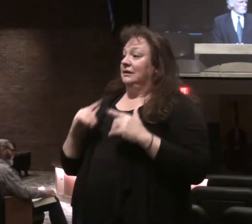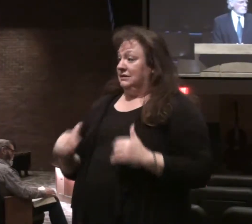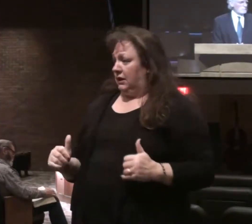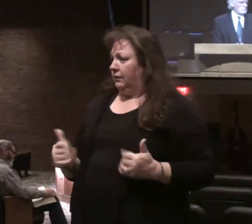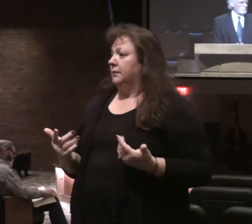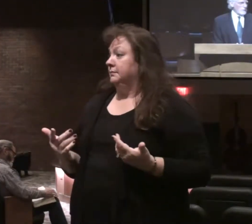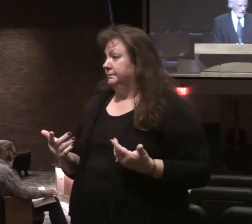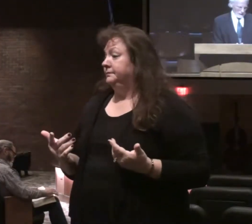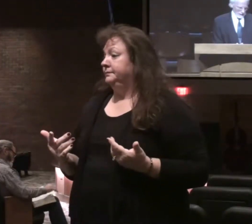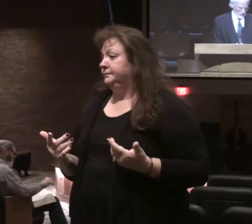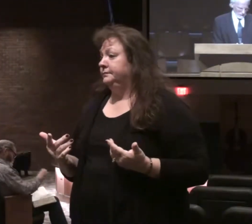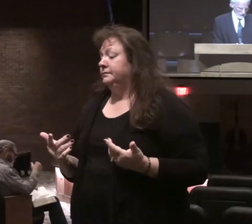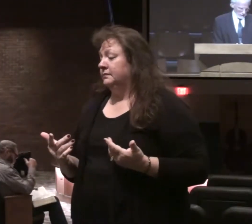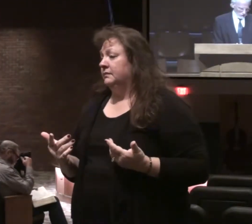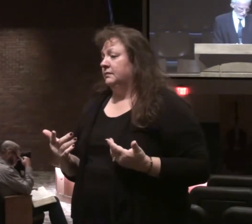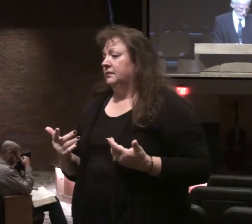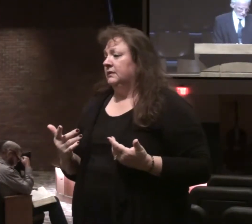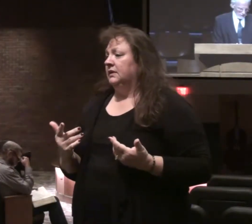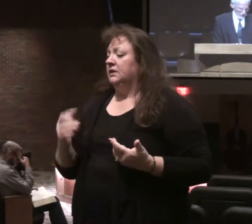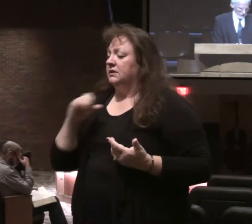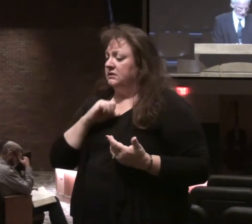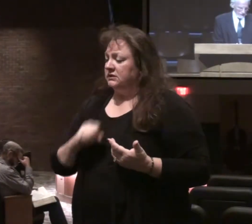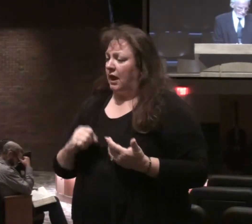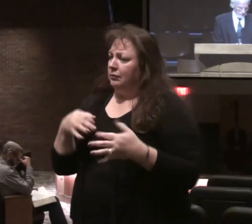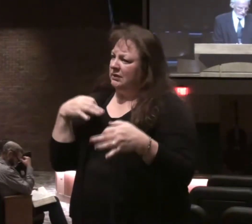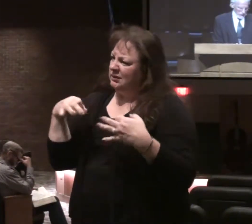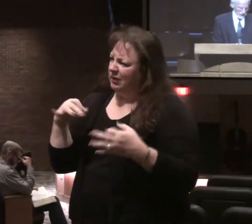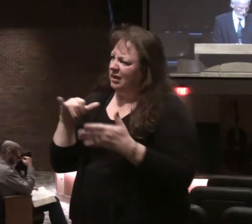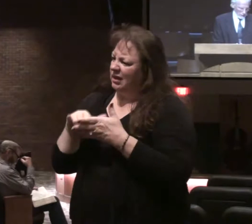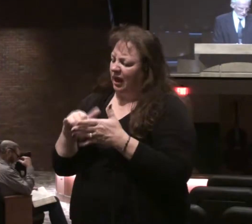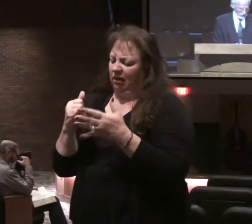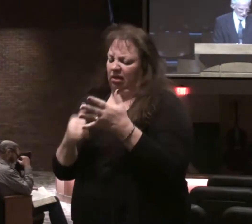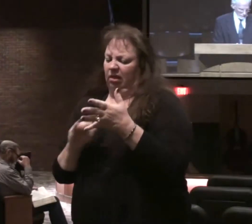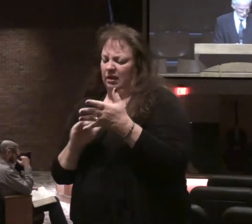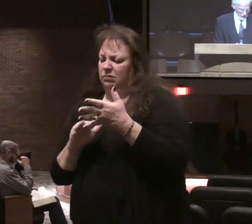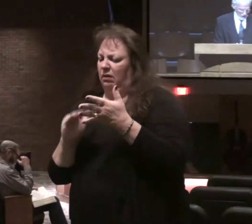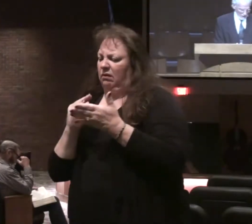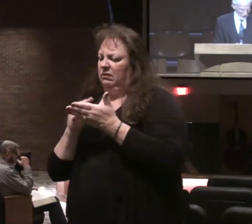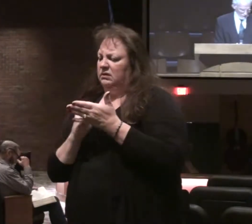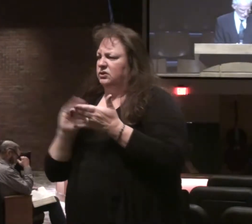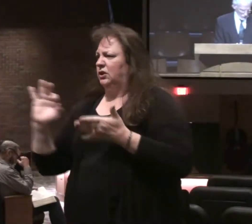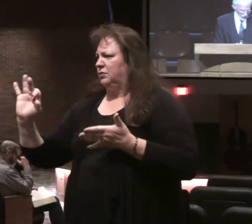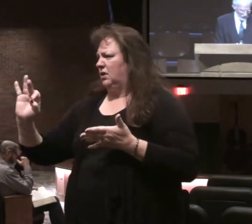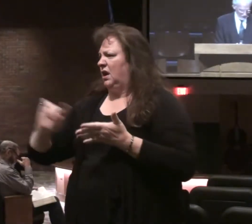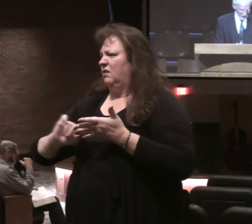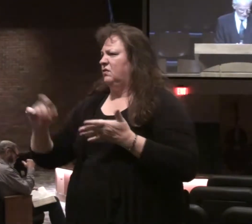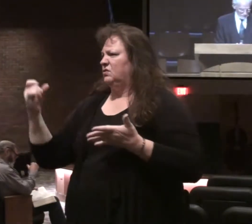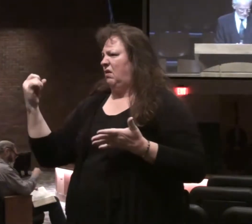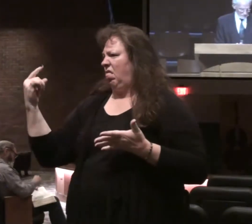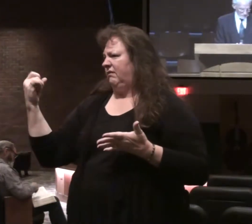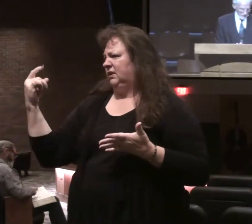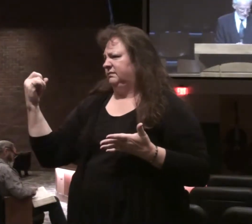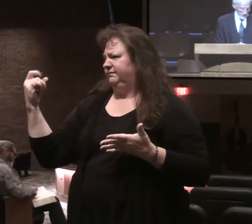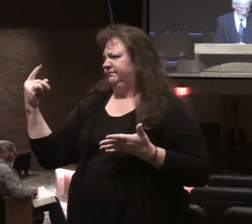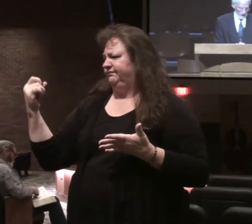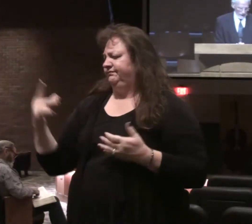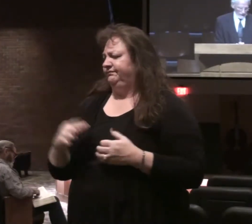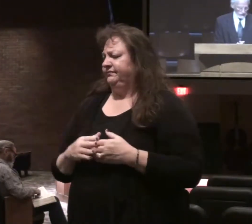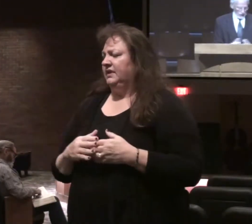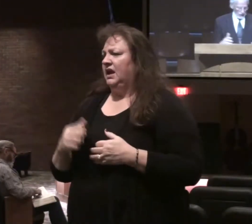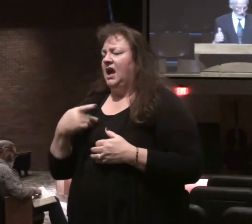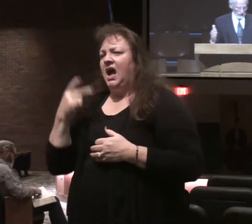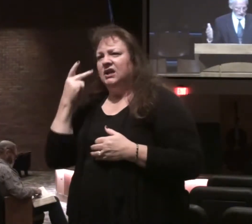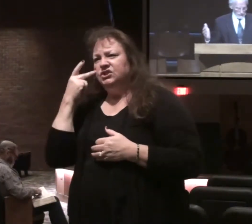on. He talked a little bit about that at the last part of chapter 9 in verse 11.